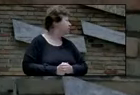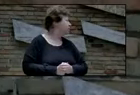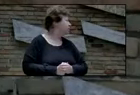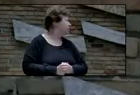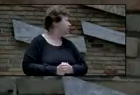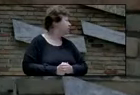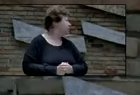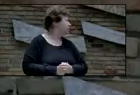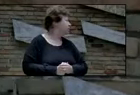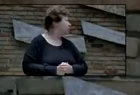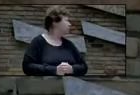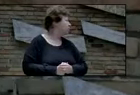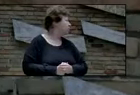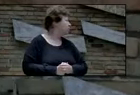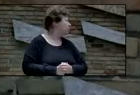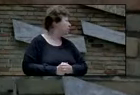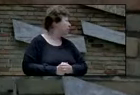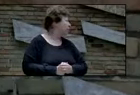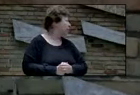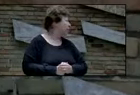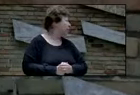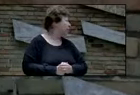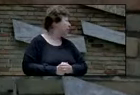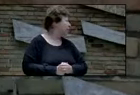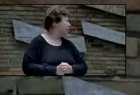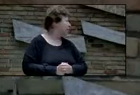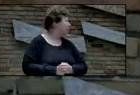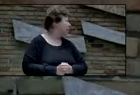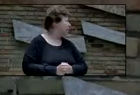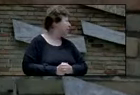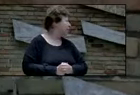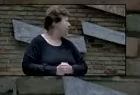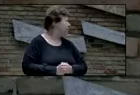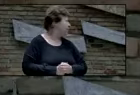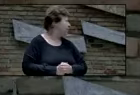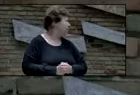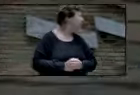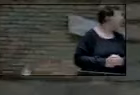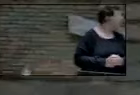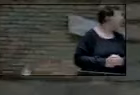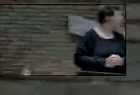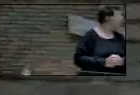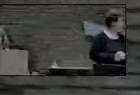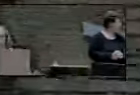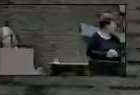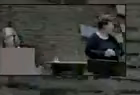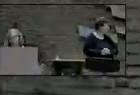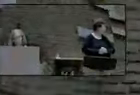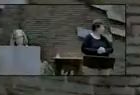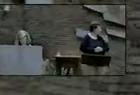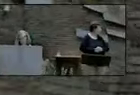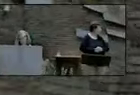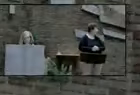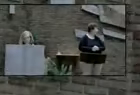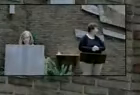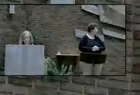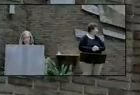the world who are hungry, fleeing violence, or afraid or in need in any way.